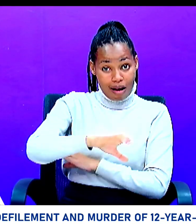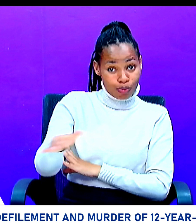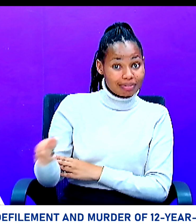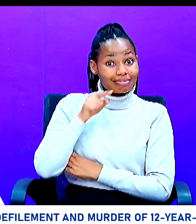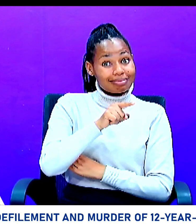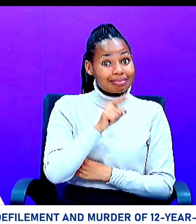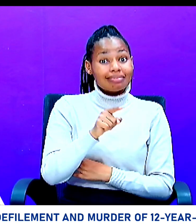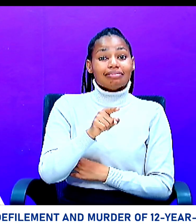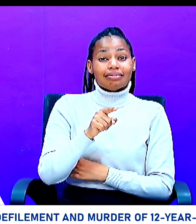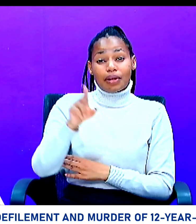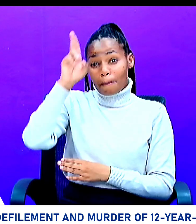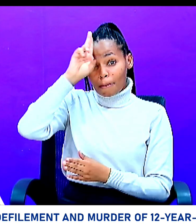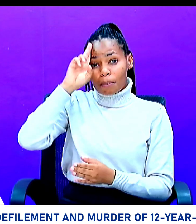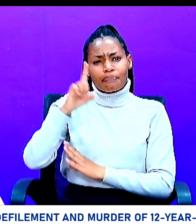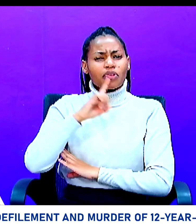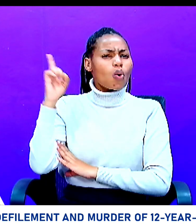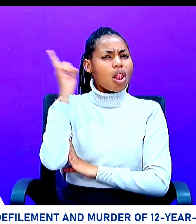Nyandarua County Police Commander Stella Cherono